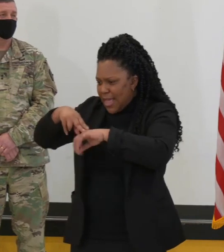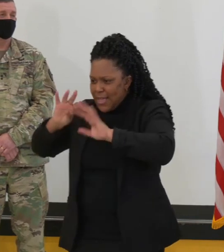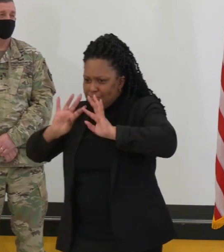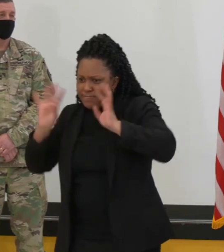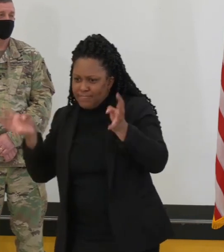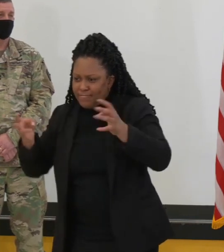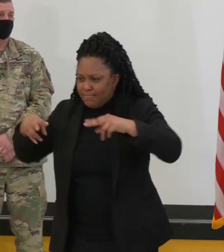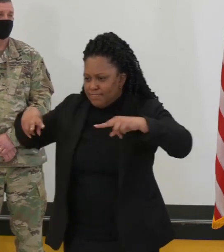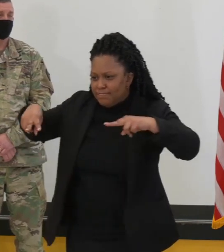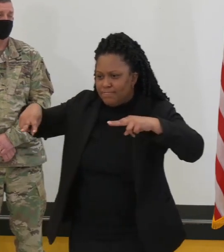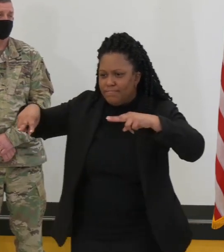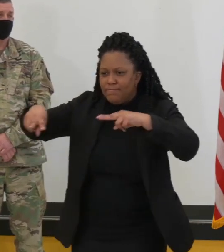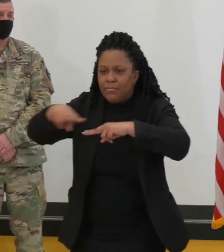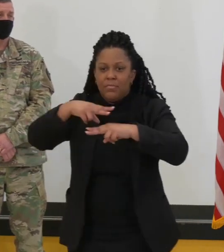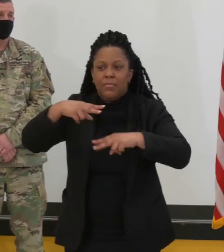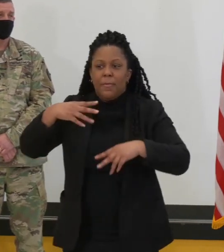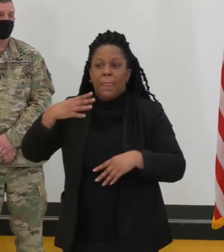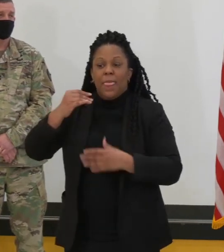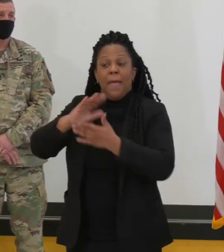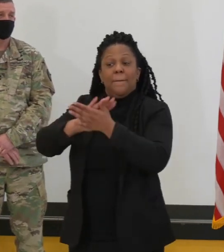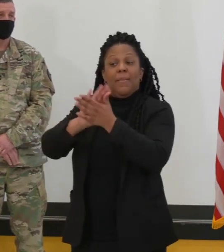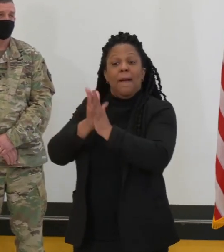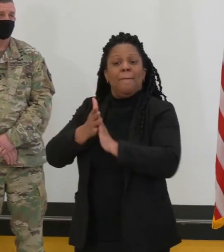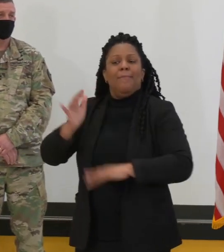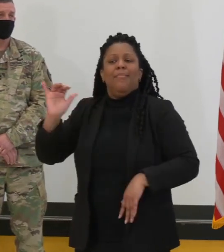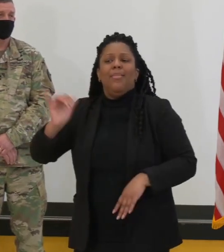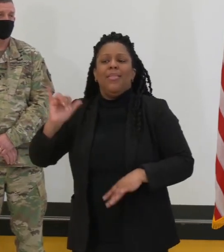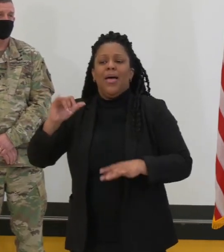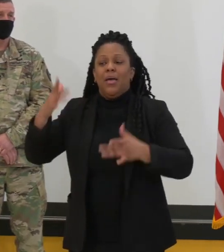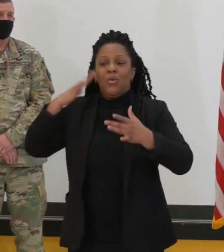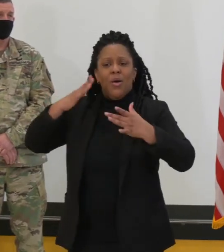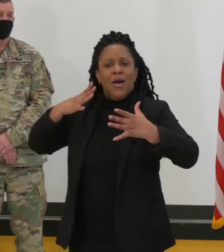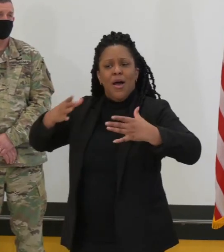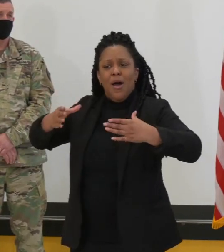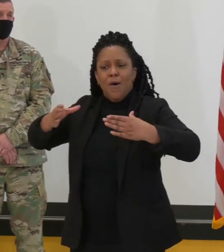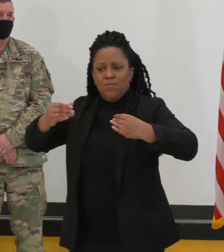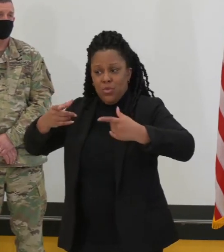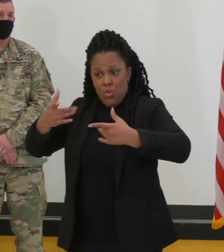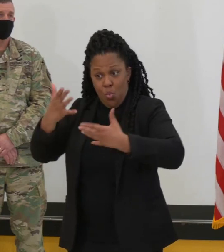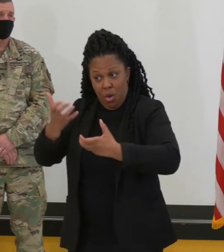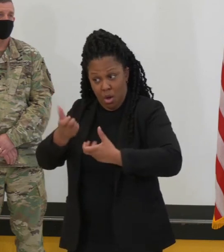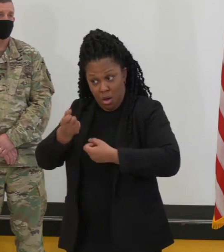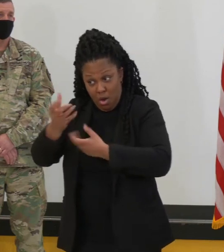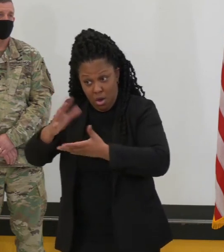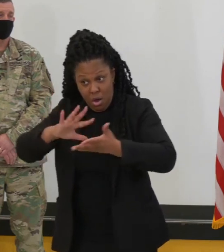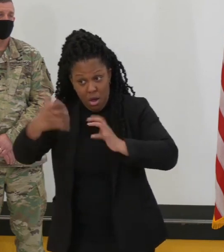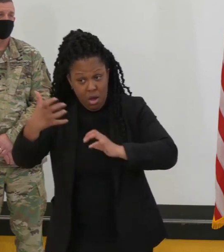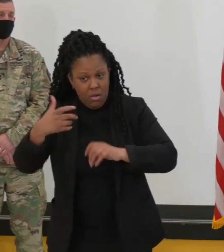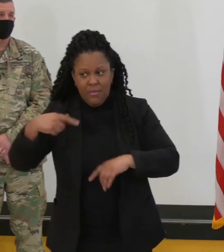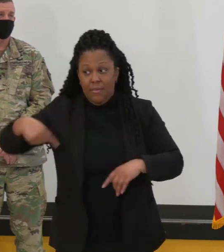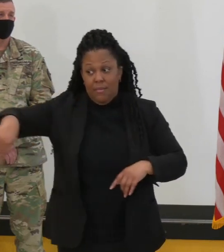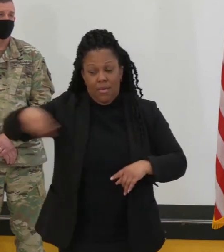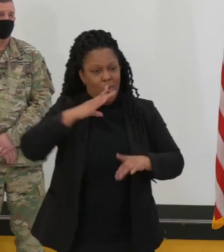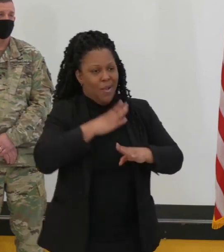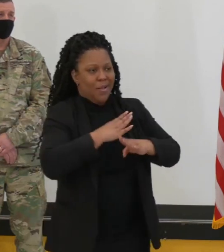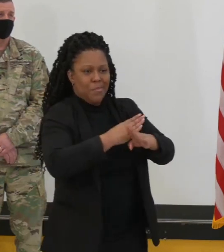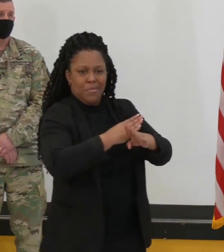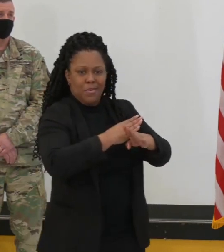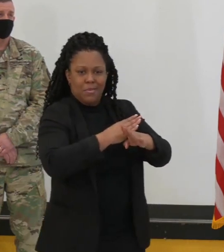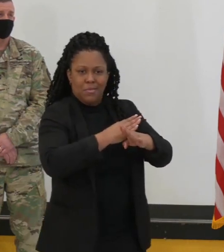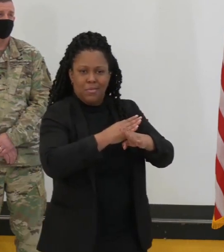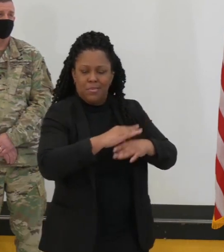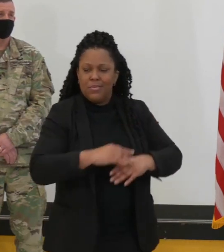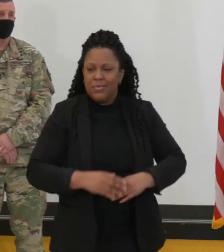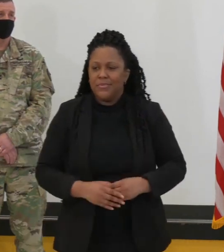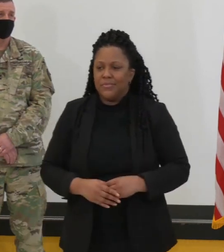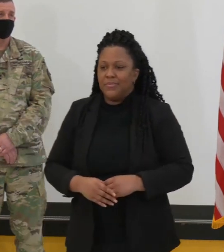as a buffer between those who would commit damage and cause harm. You will see even more of those folks